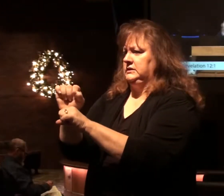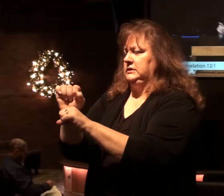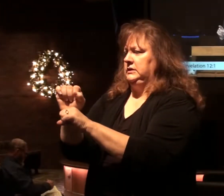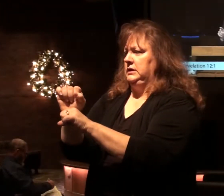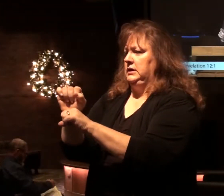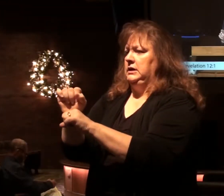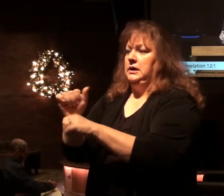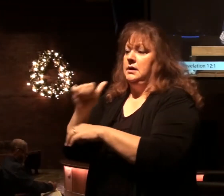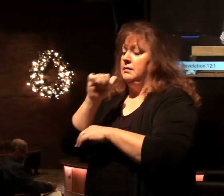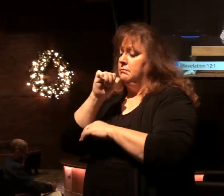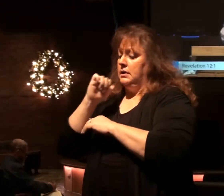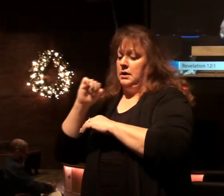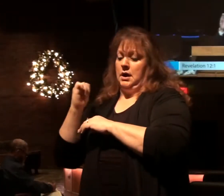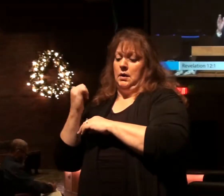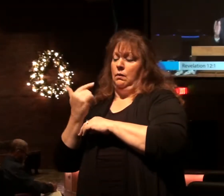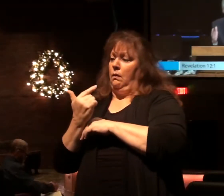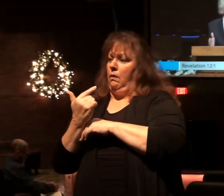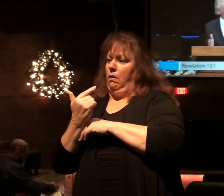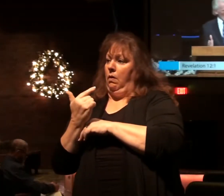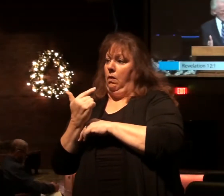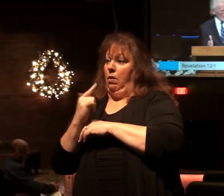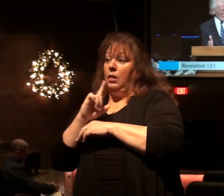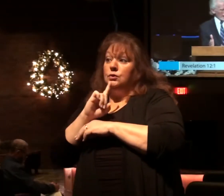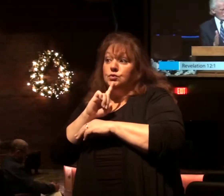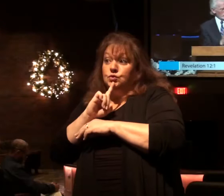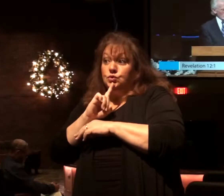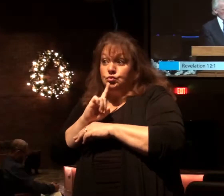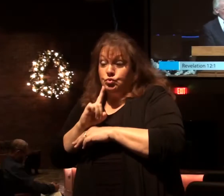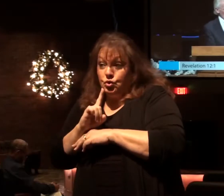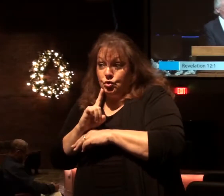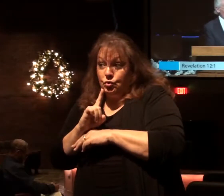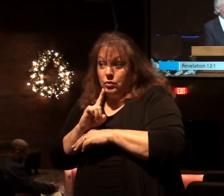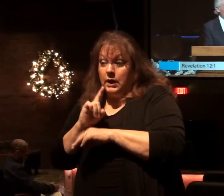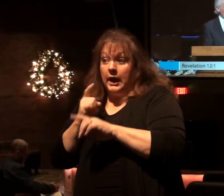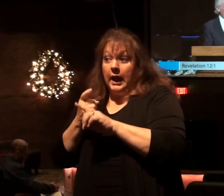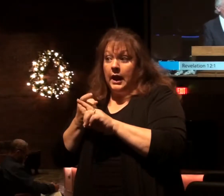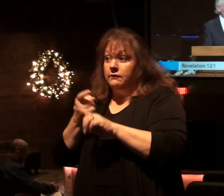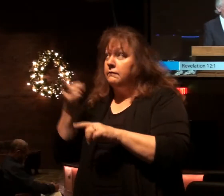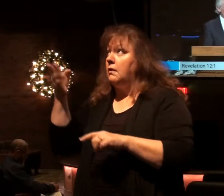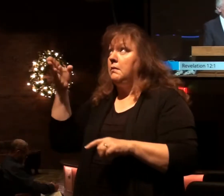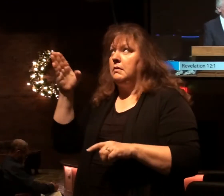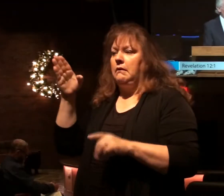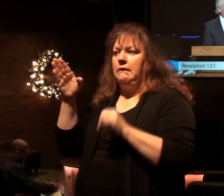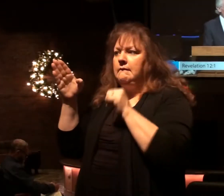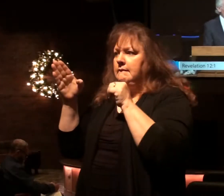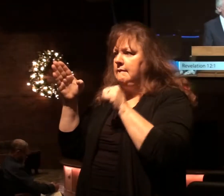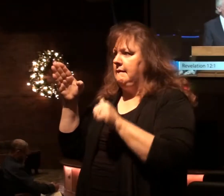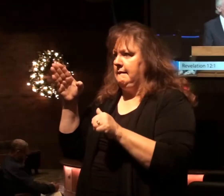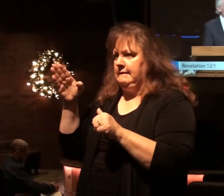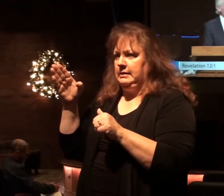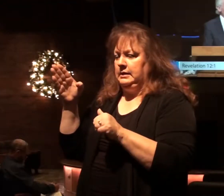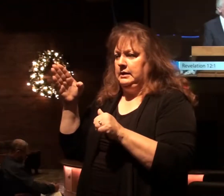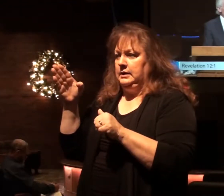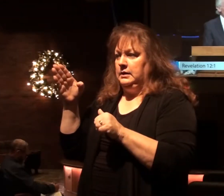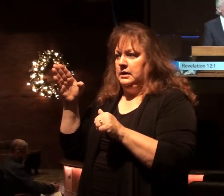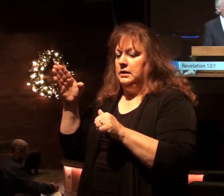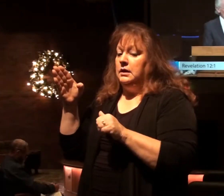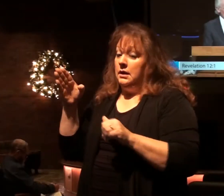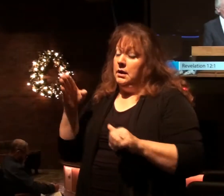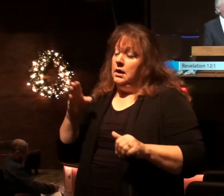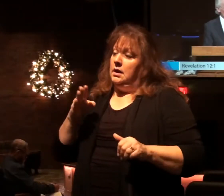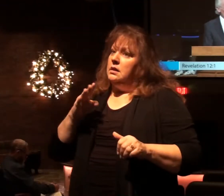But not all of them will be genuine and from God. When I say not all will be genuine, they will be